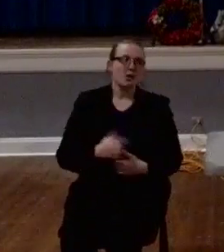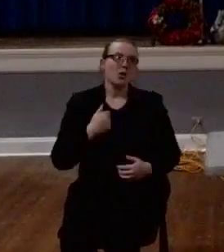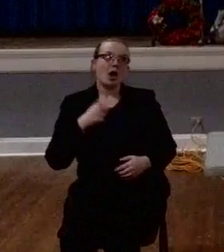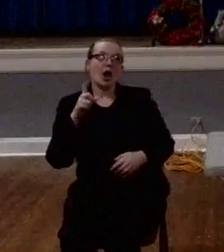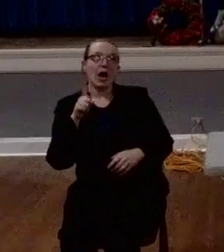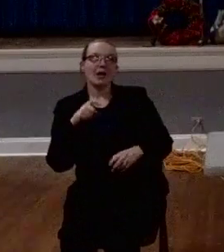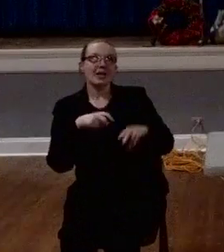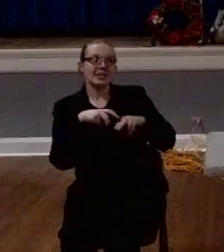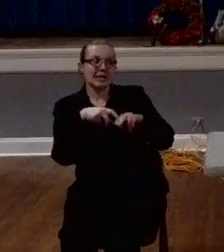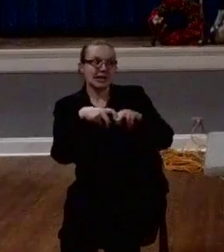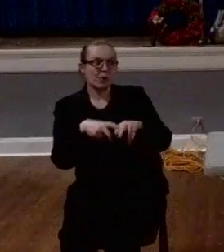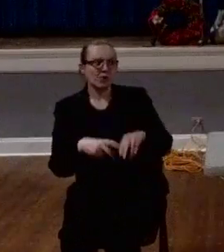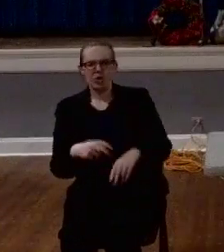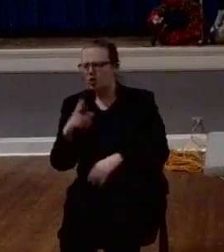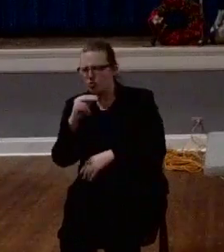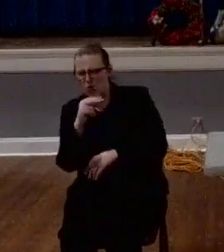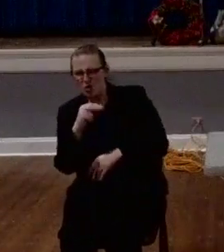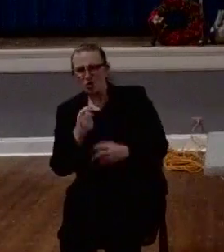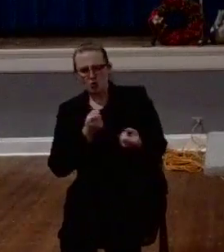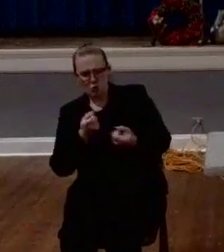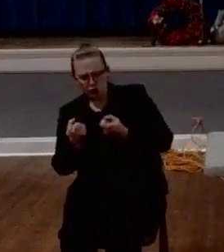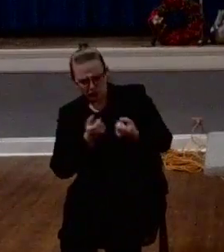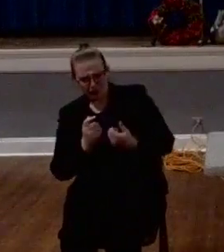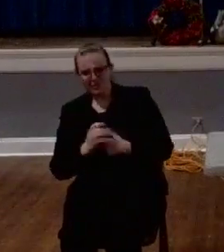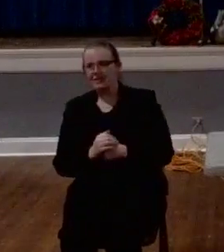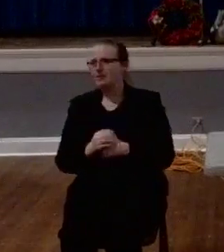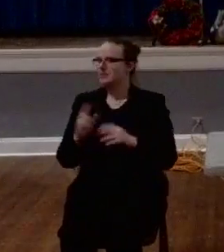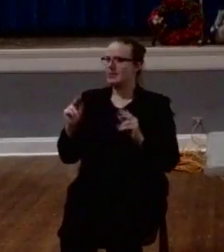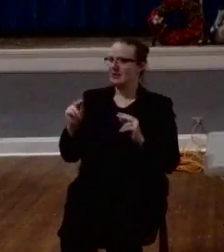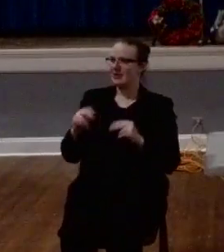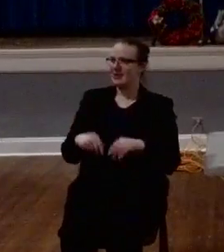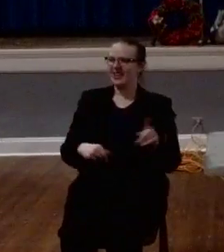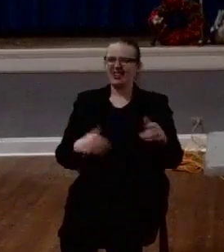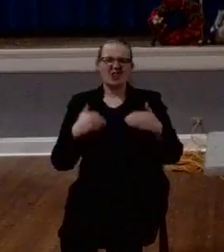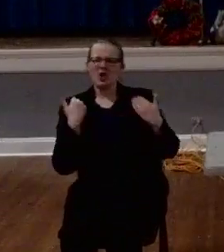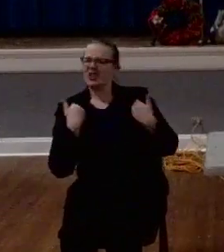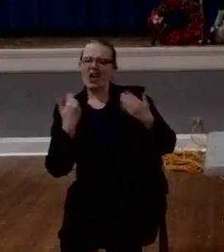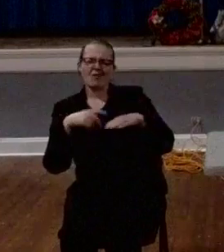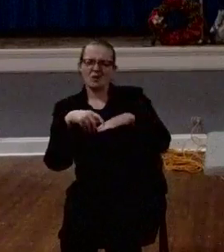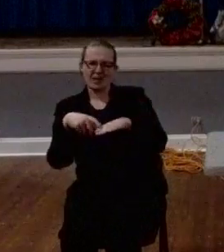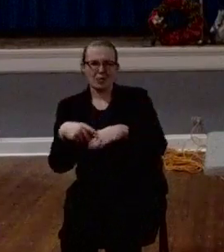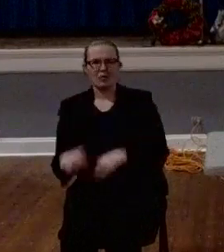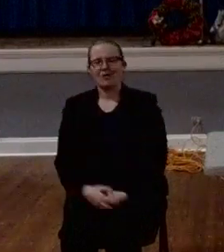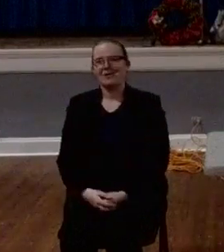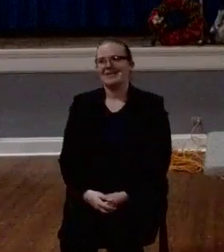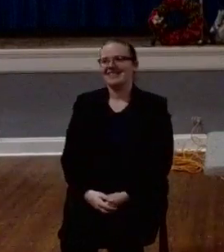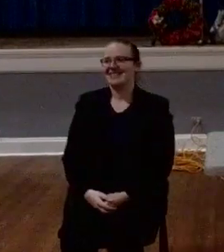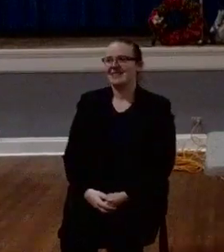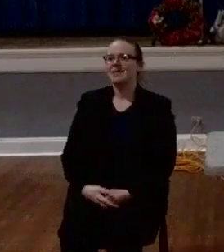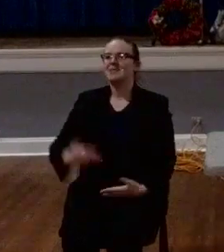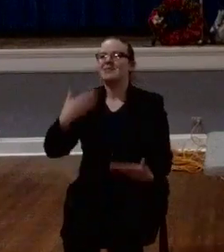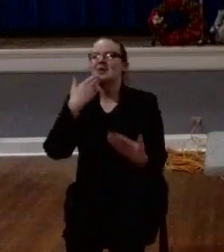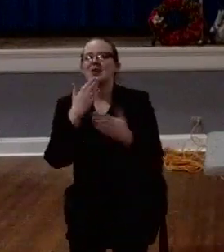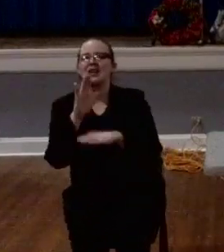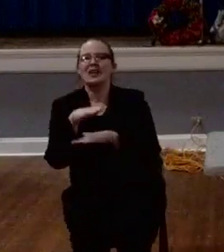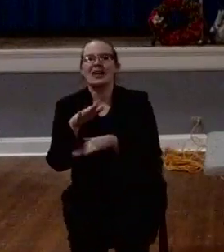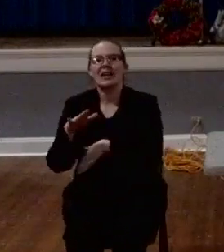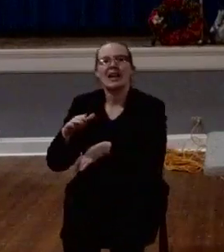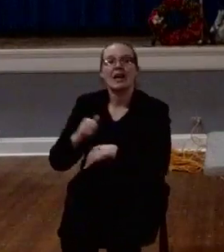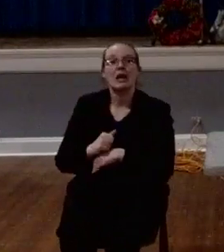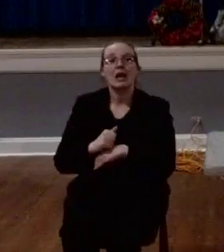skateboard. No, we're doing roller skates. No, You're too but- young for the skateboard. Oh, yeah. Well, good evening, everybody. I'm Nettie